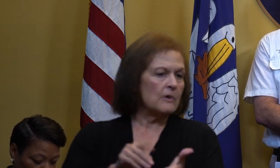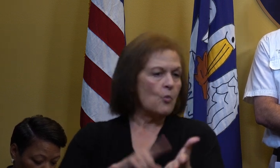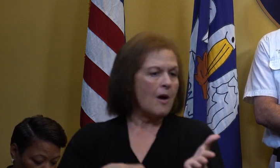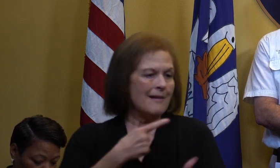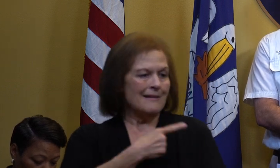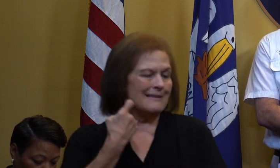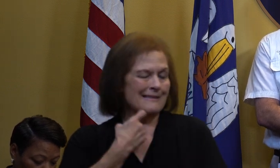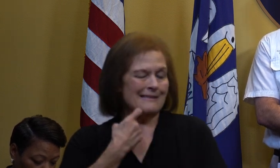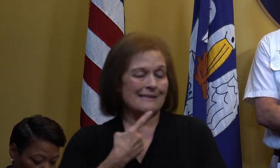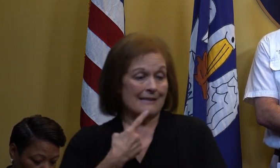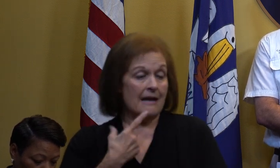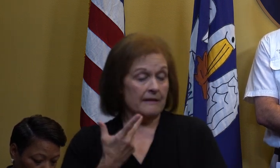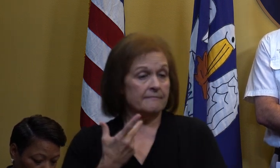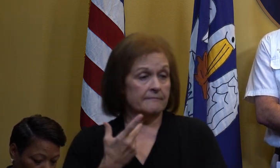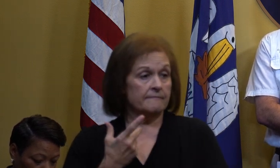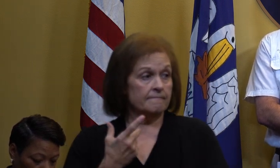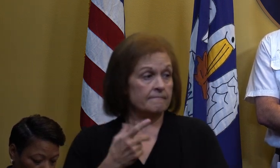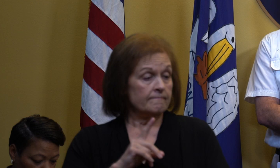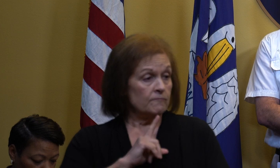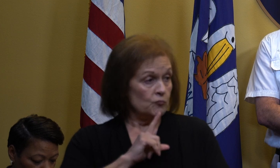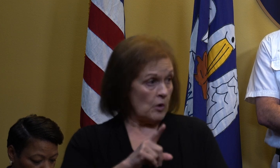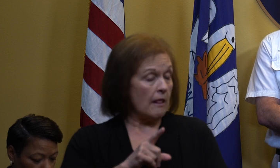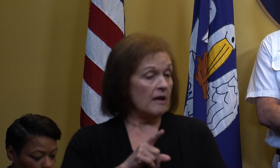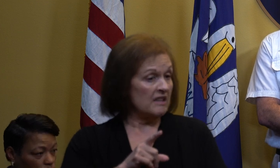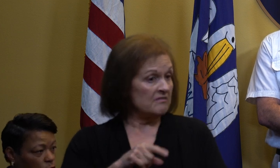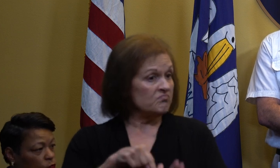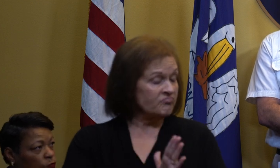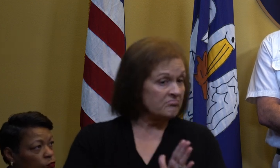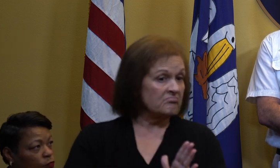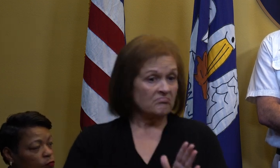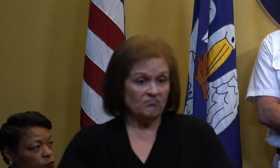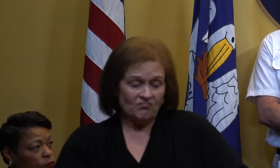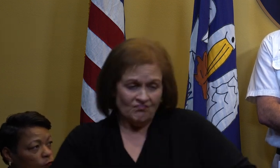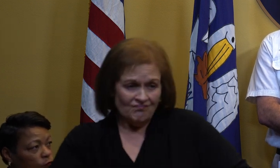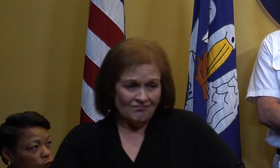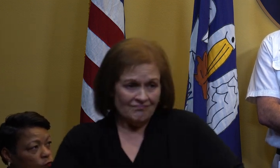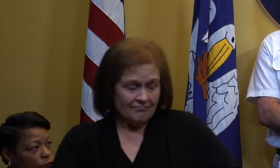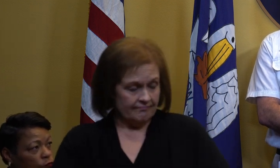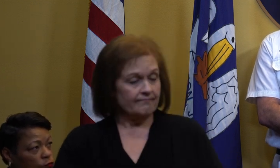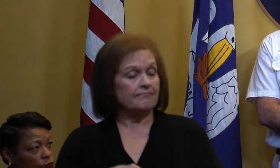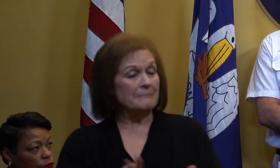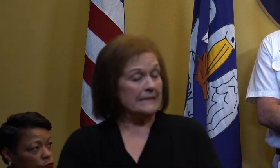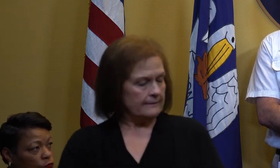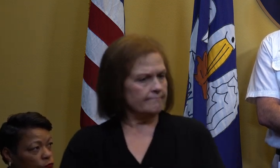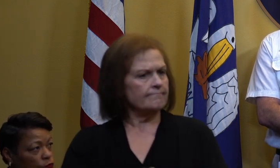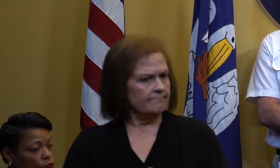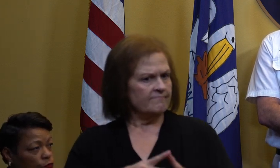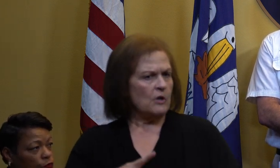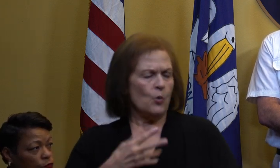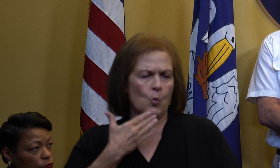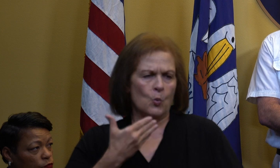of what the Chief said. It was a very thorough and down to basics meeting. Very impressive. So to be a part of that